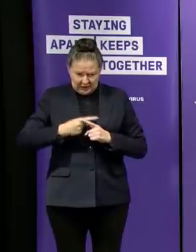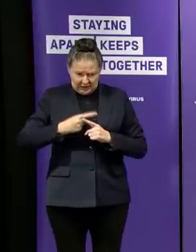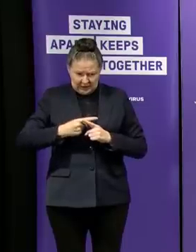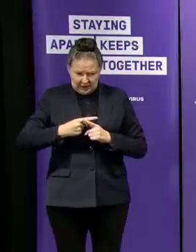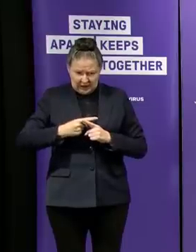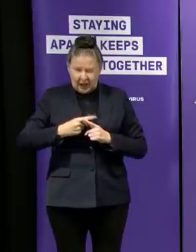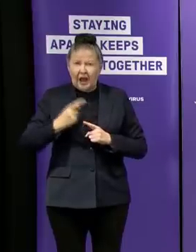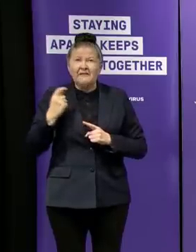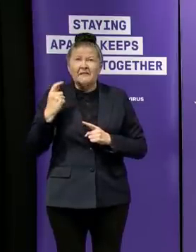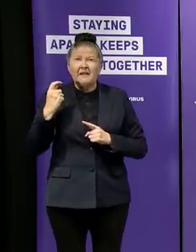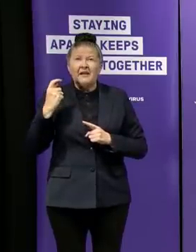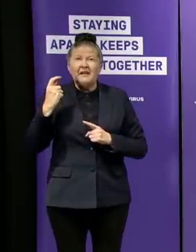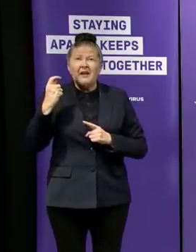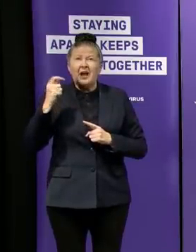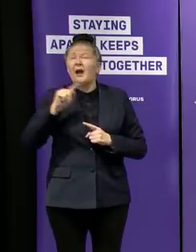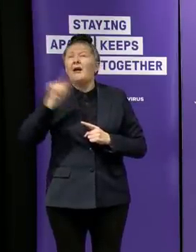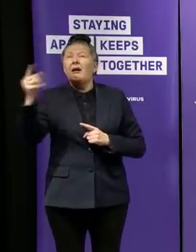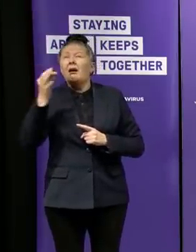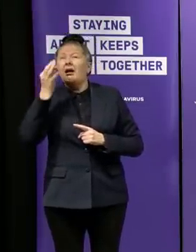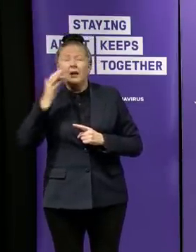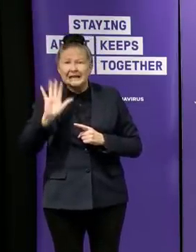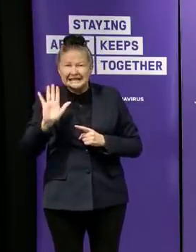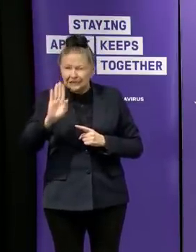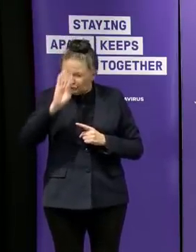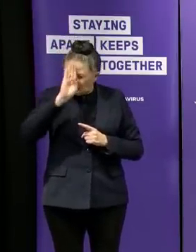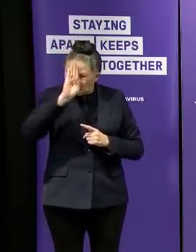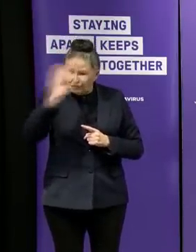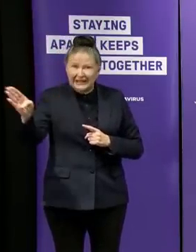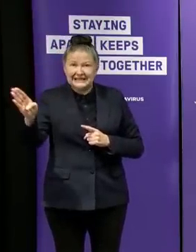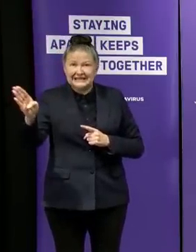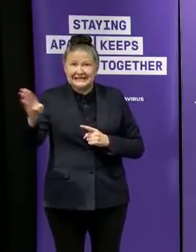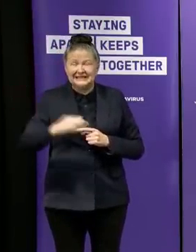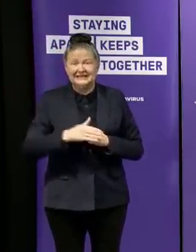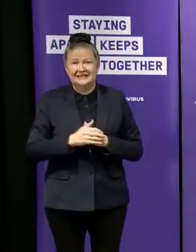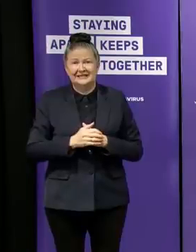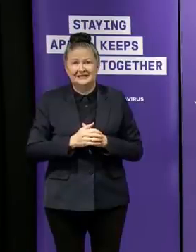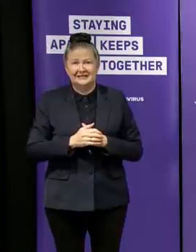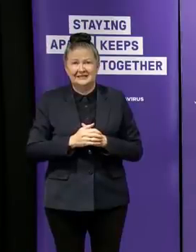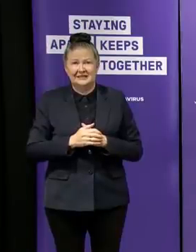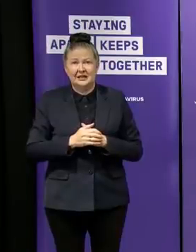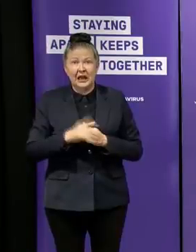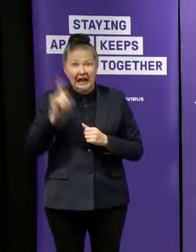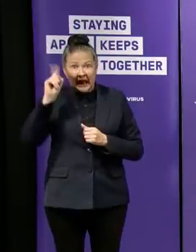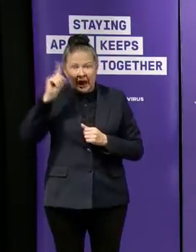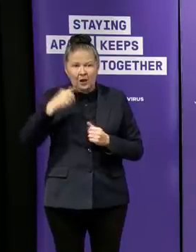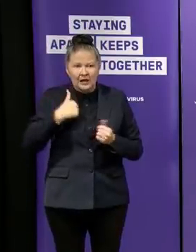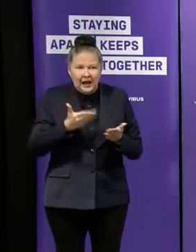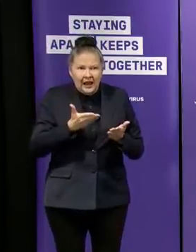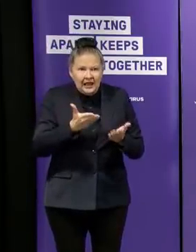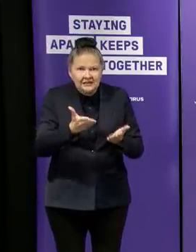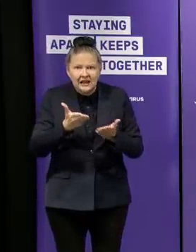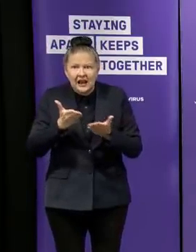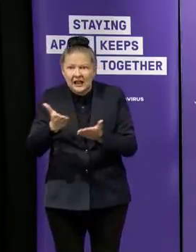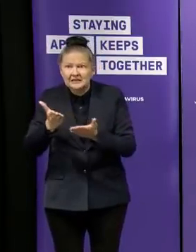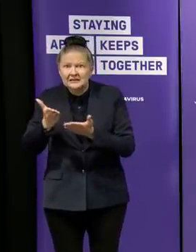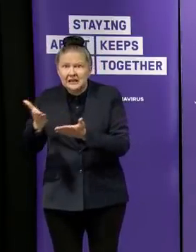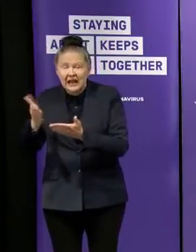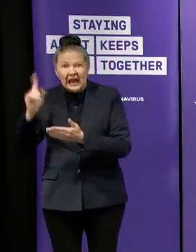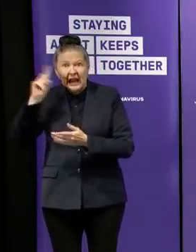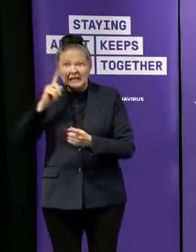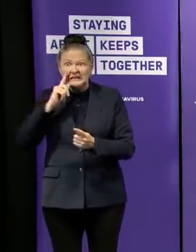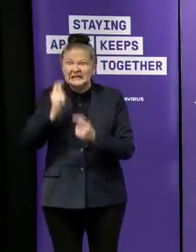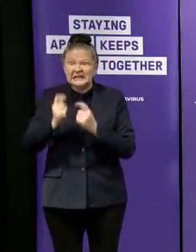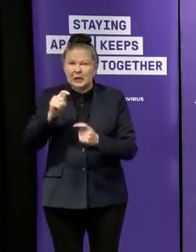tested. As we ease these restrictions, testing becomes even more important, not less